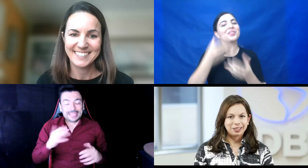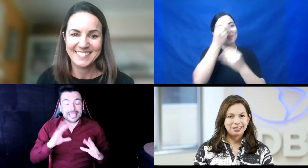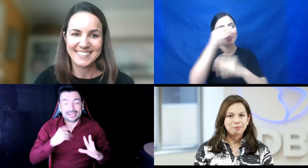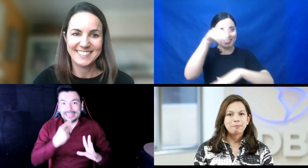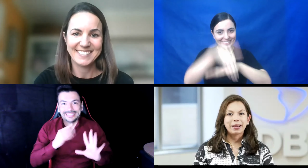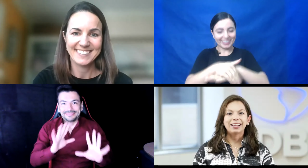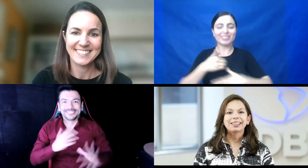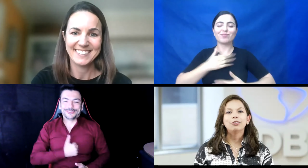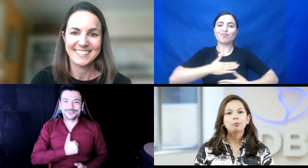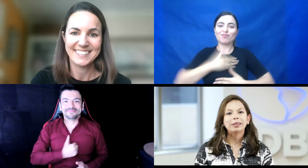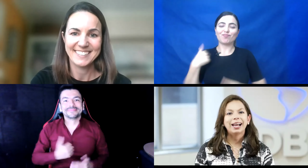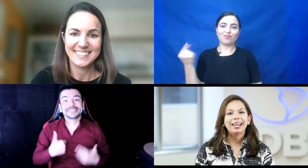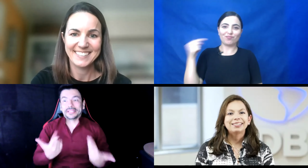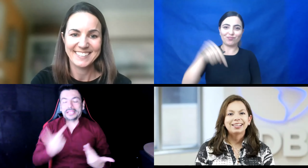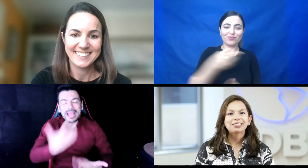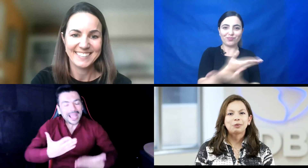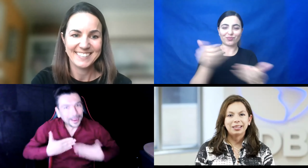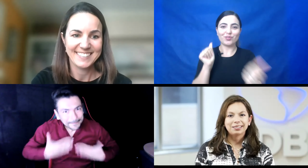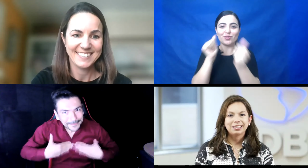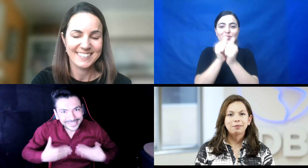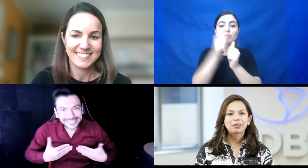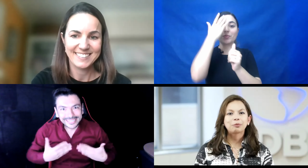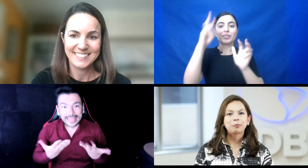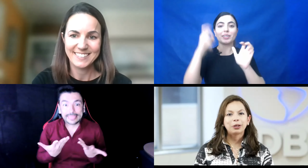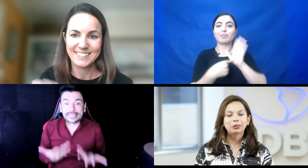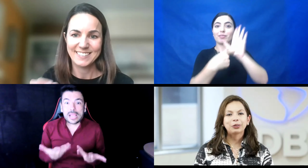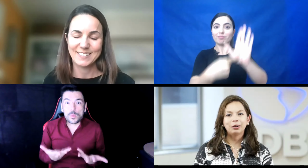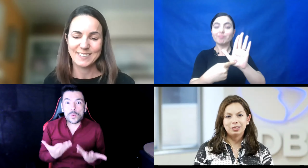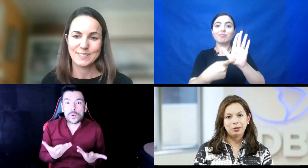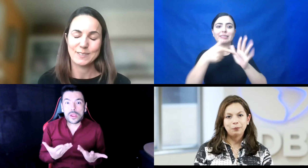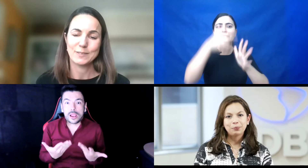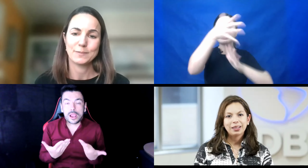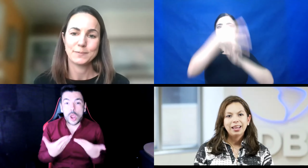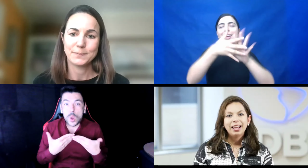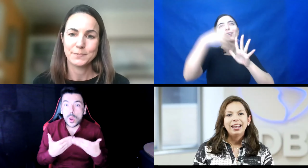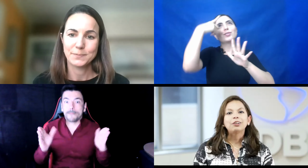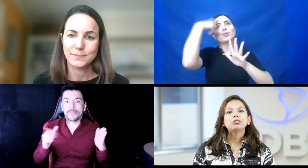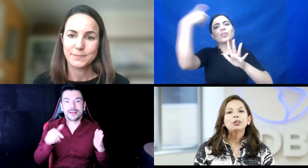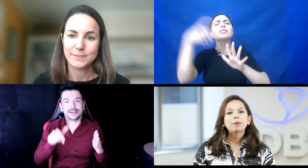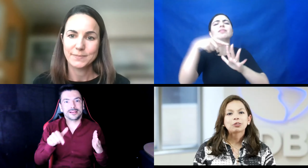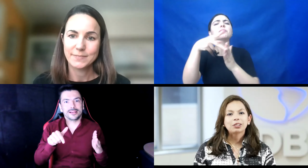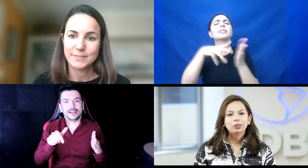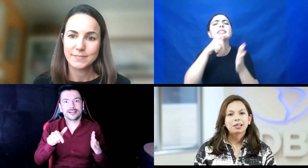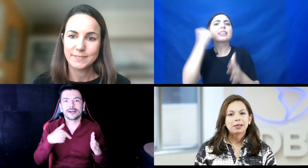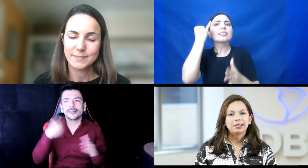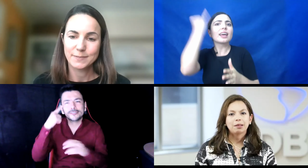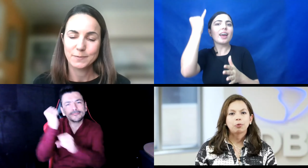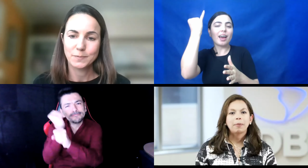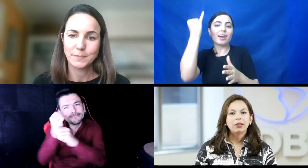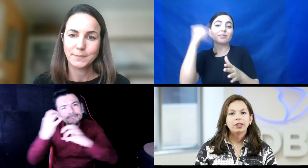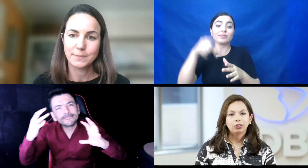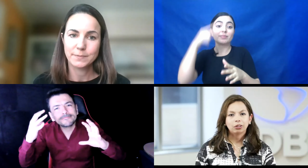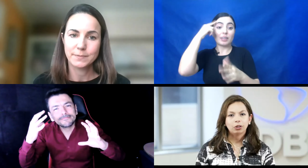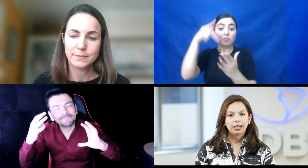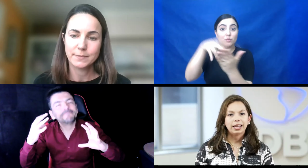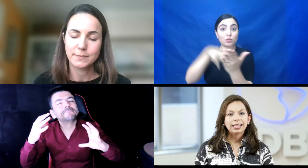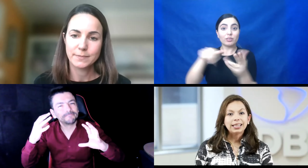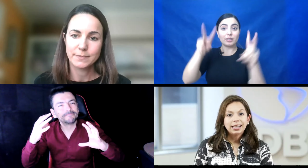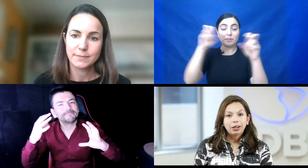Good afternoon. It's a pleasure for me to be here with all of you to launch the Speechless Is Not Equal to Dreamless